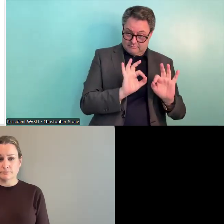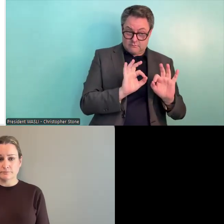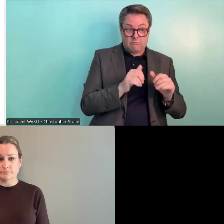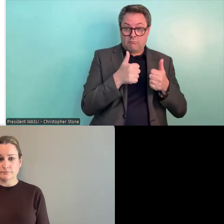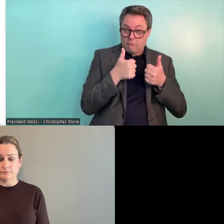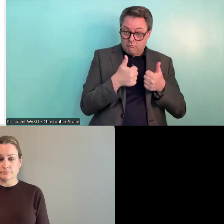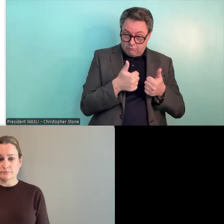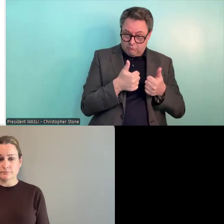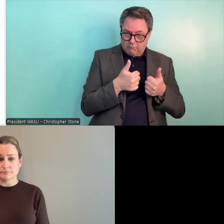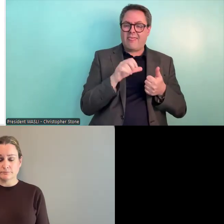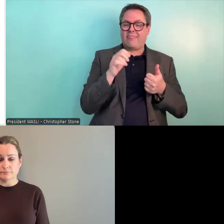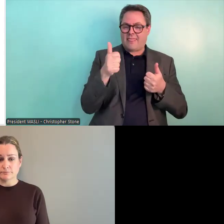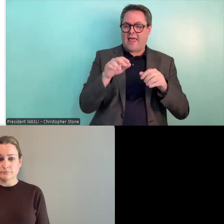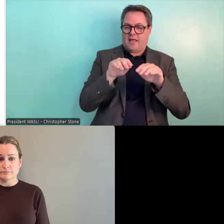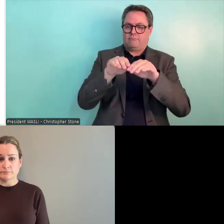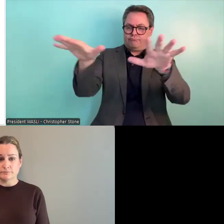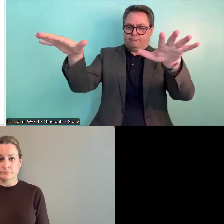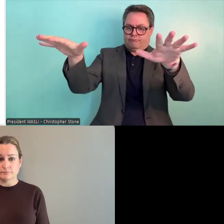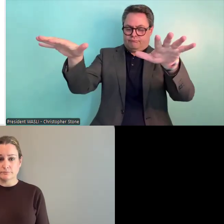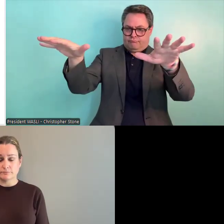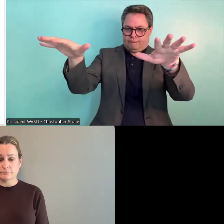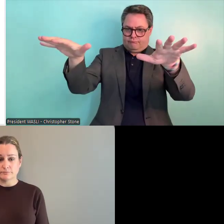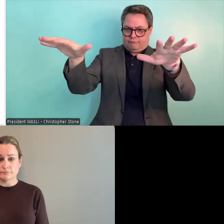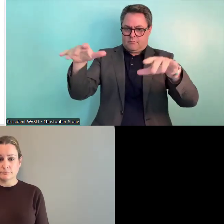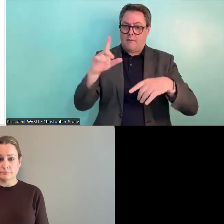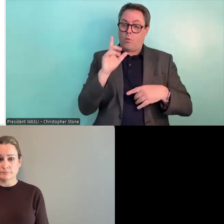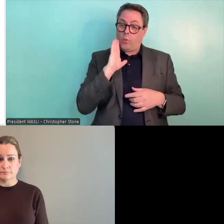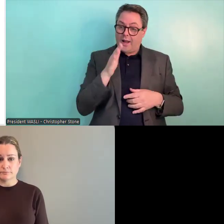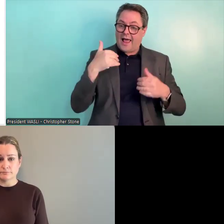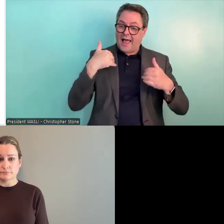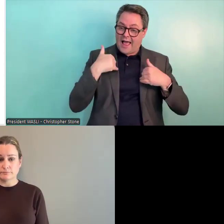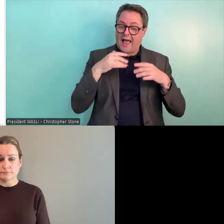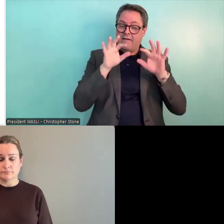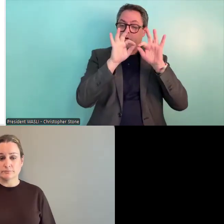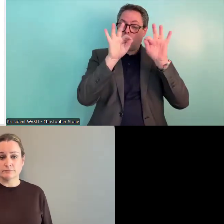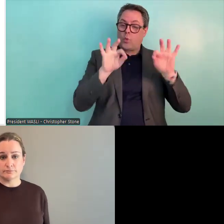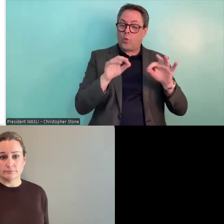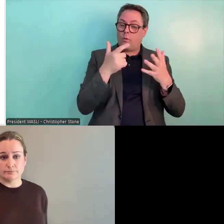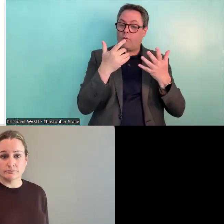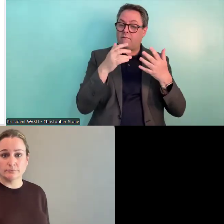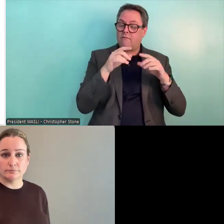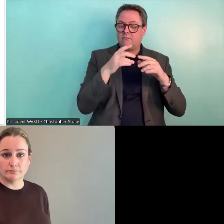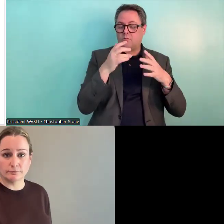So once we have those email addresses in place, then we will share that form with everybody.